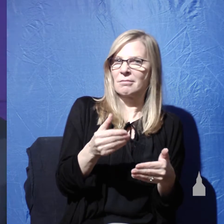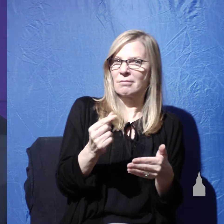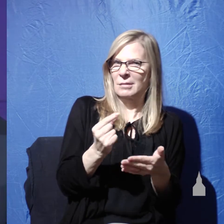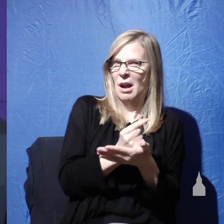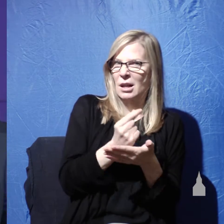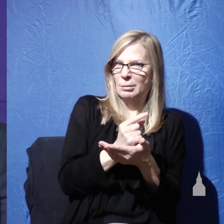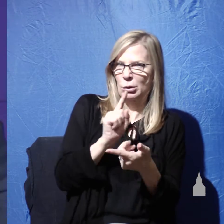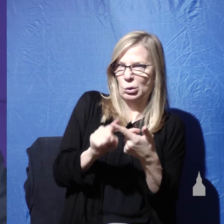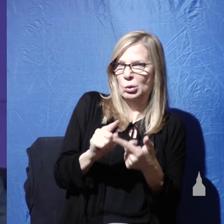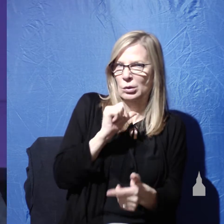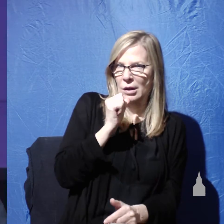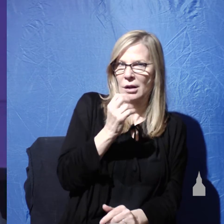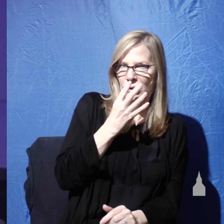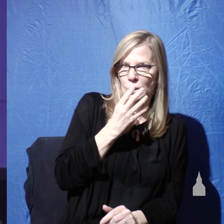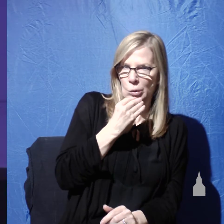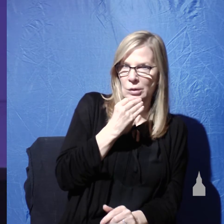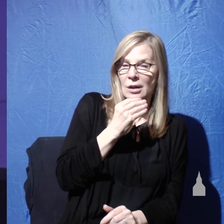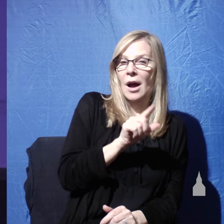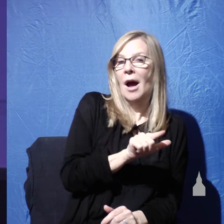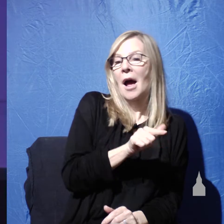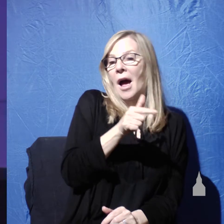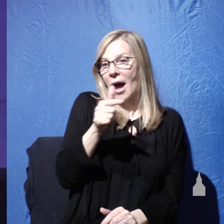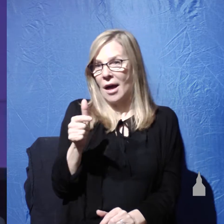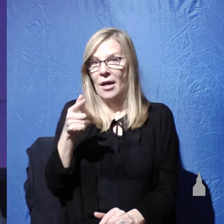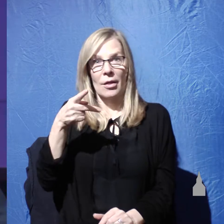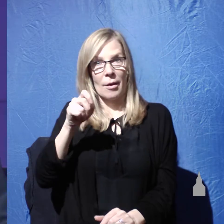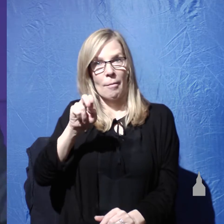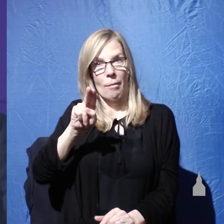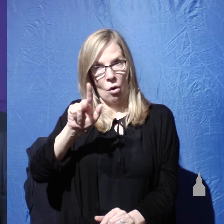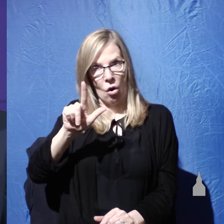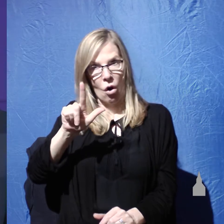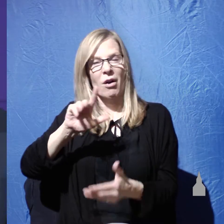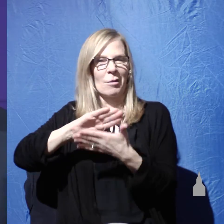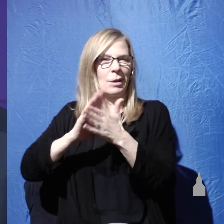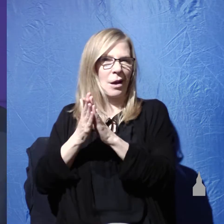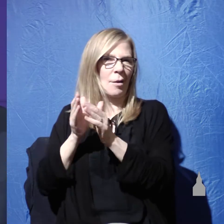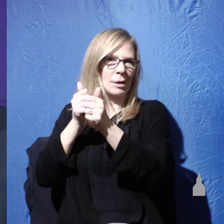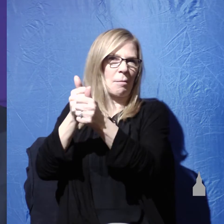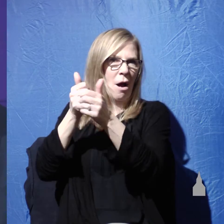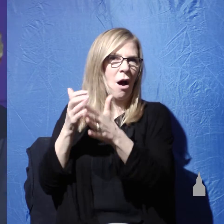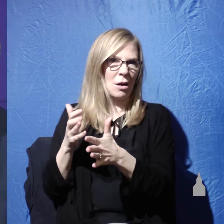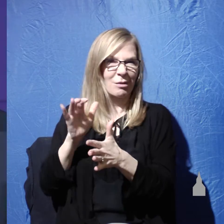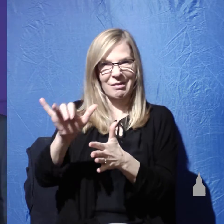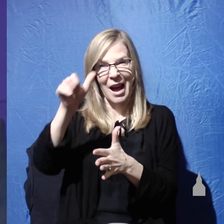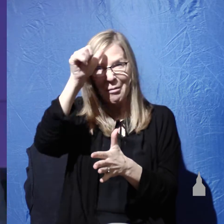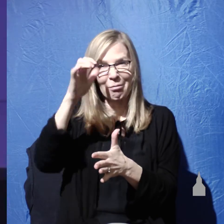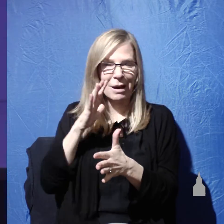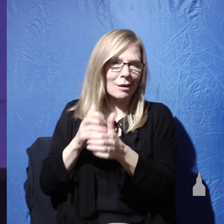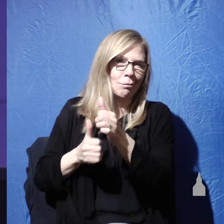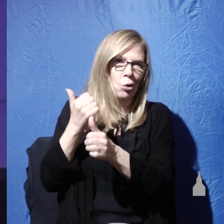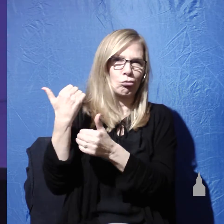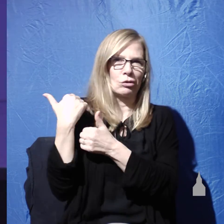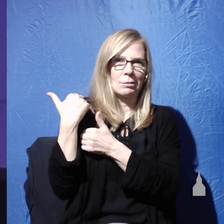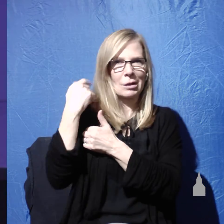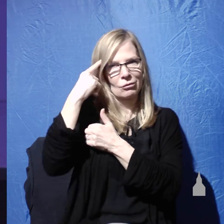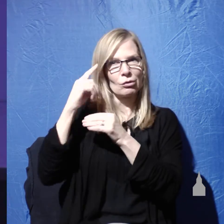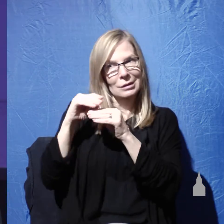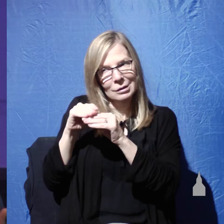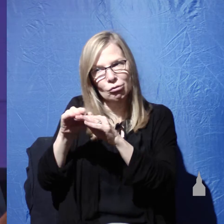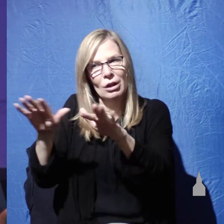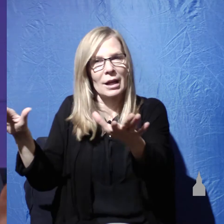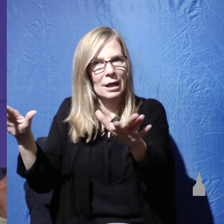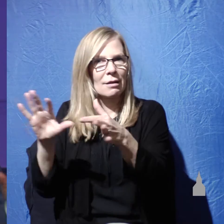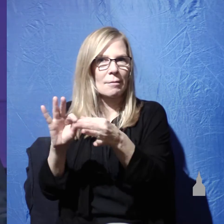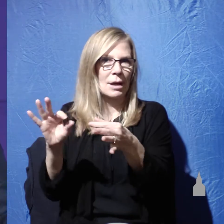then Paul, who becomes the apostle to the Gentiles and is the man most responsible for spreading the gospel message